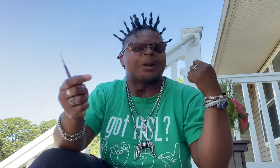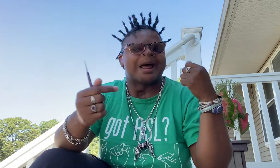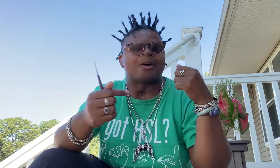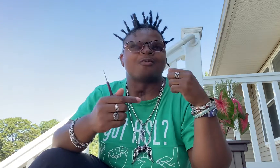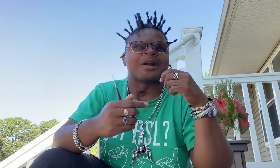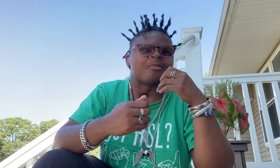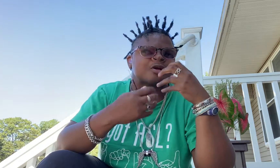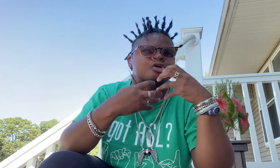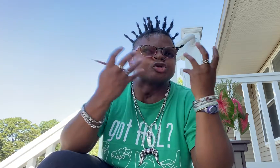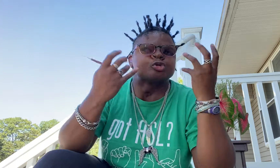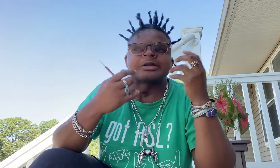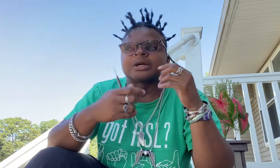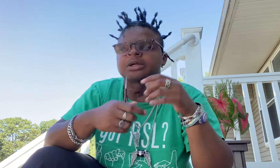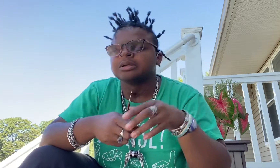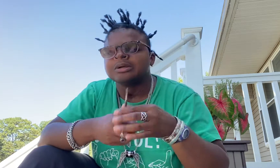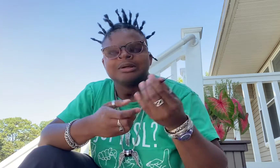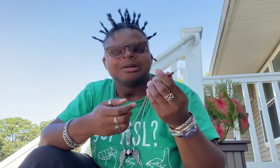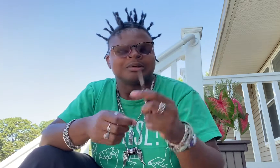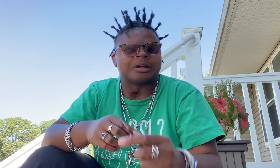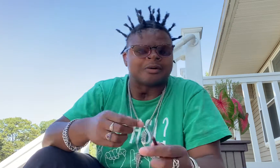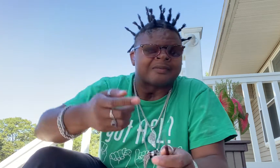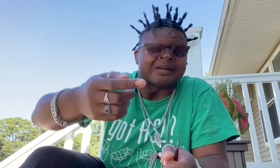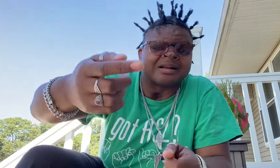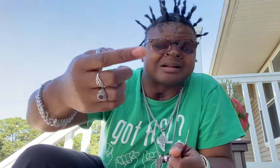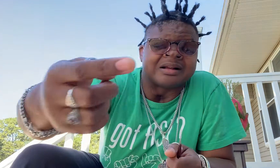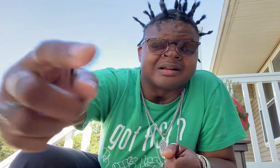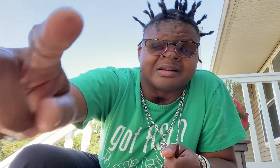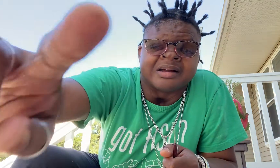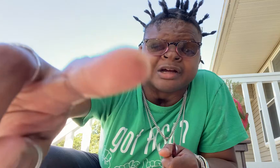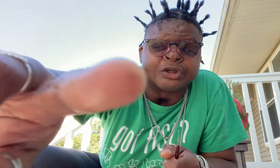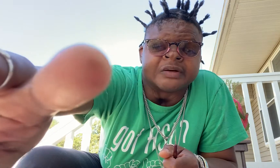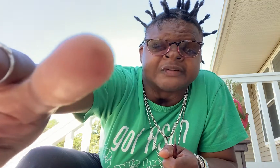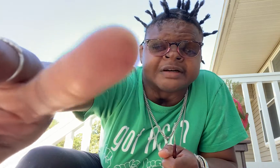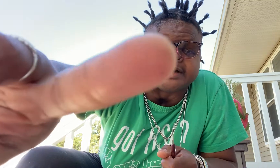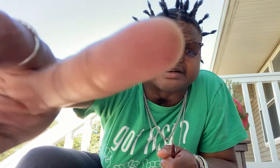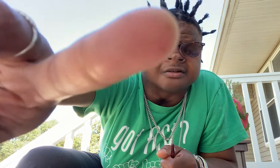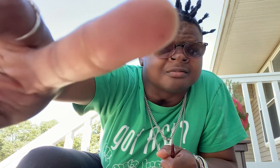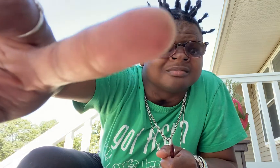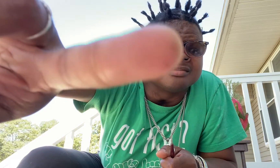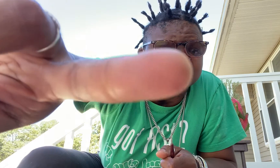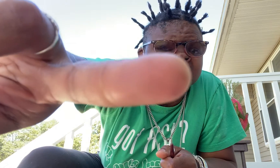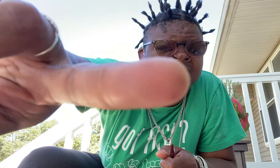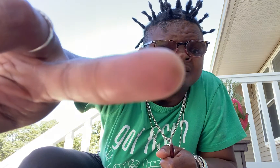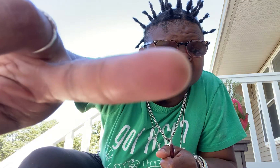out without me screaming. So this is the injury right here.